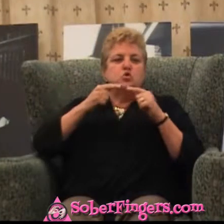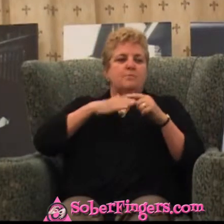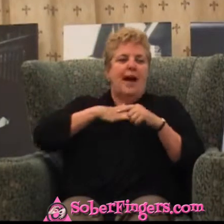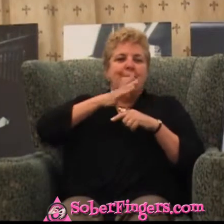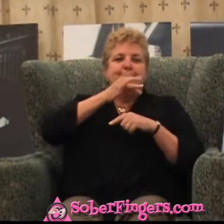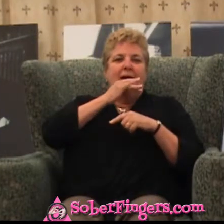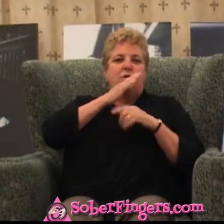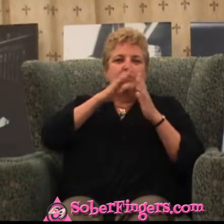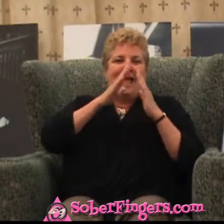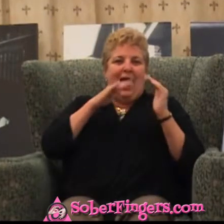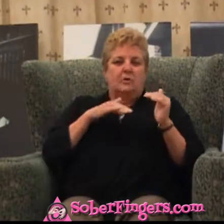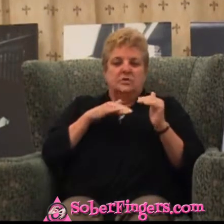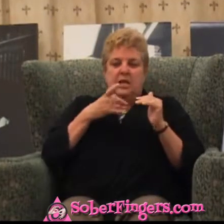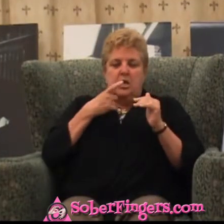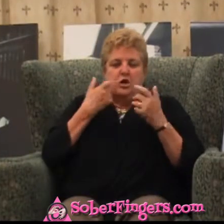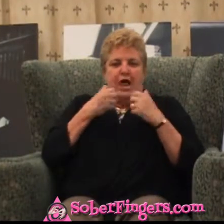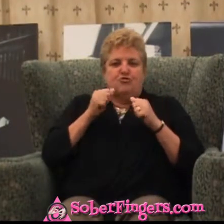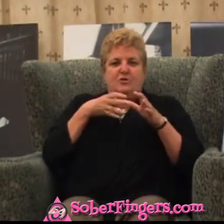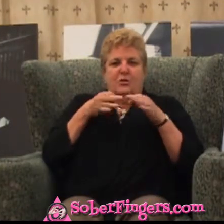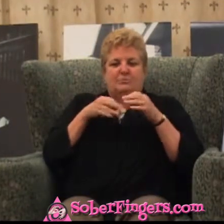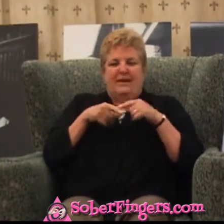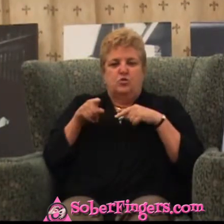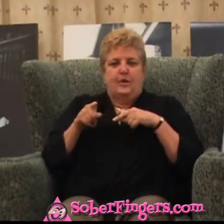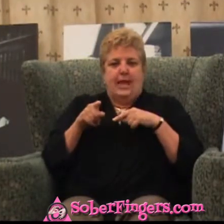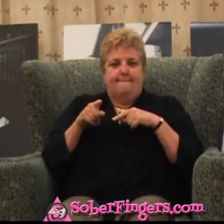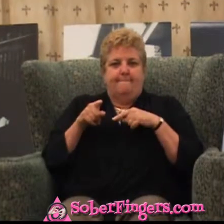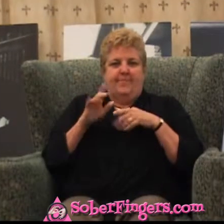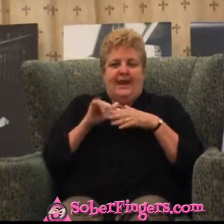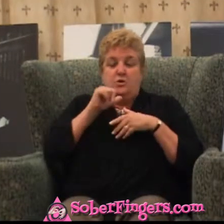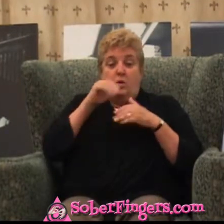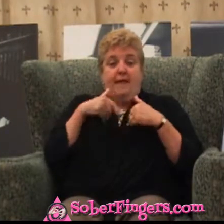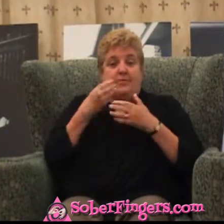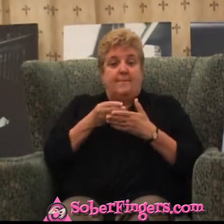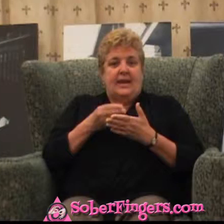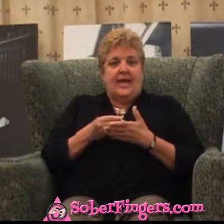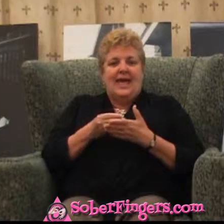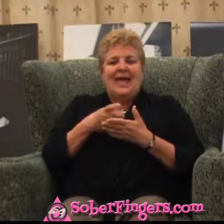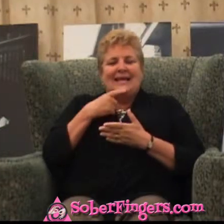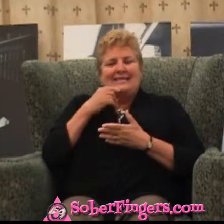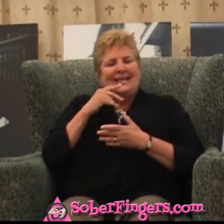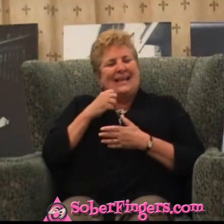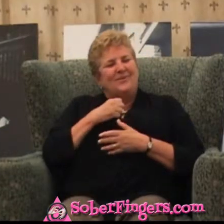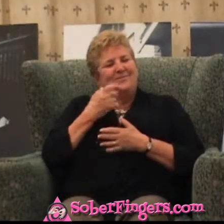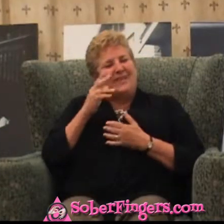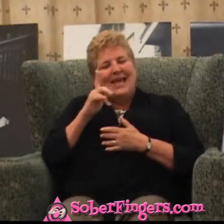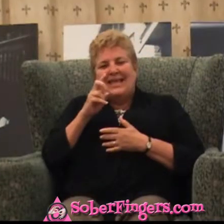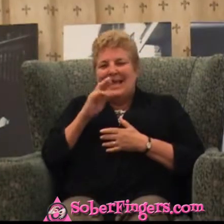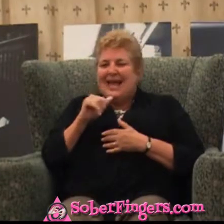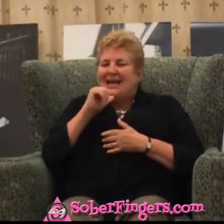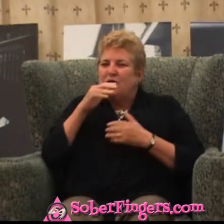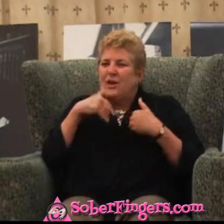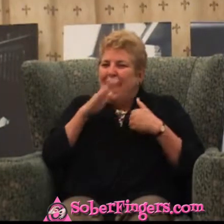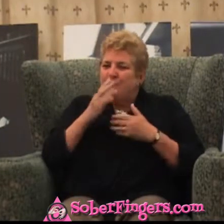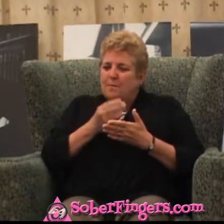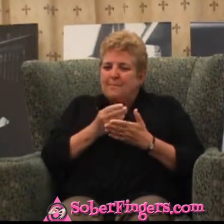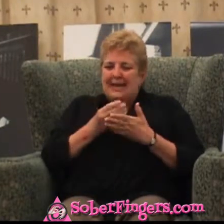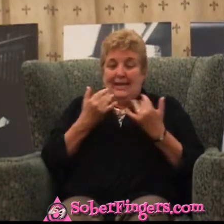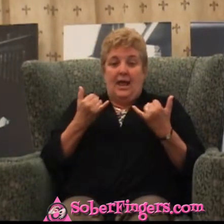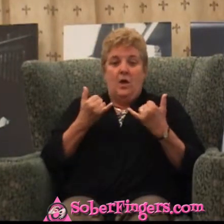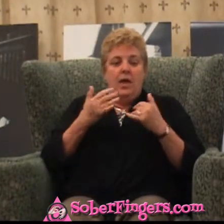money. And I'm in there in the living room telling Kenny, man, I'm sorry I don't have your money, man, but I'll get it. And my mother's in the kitchen